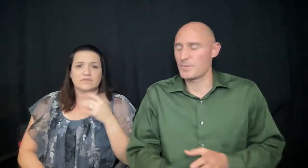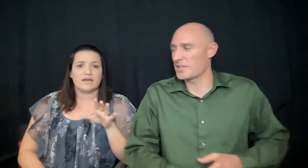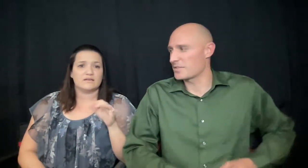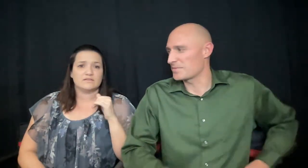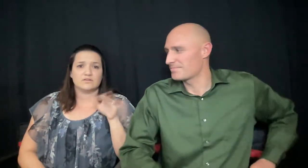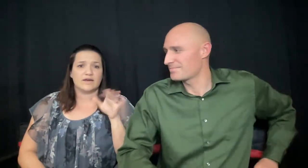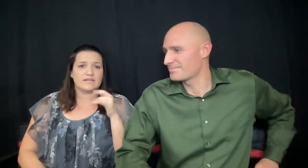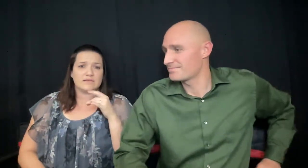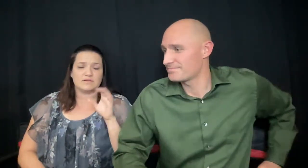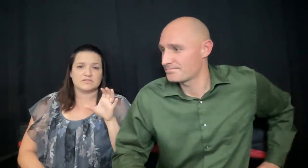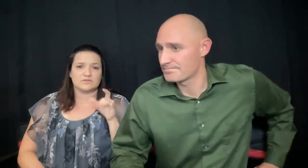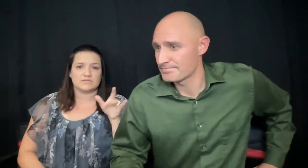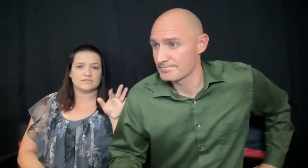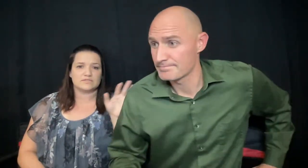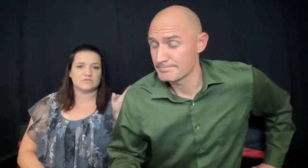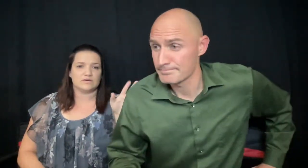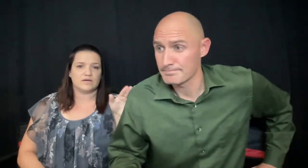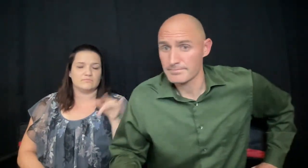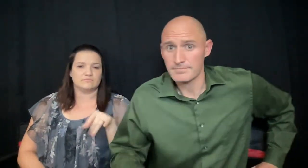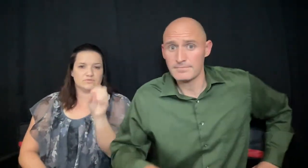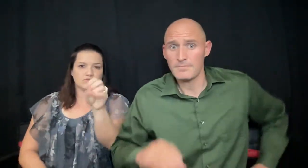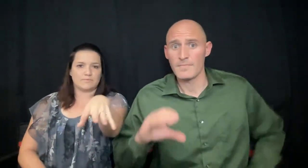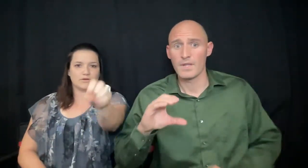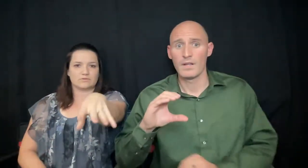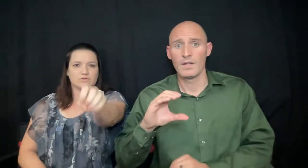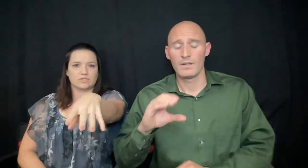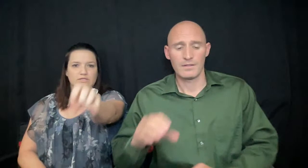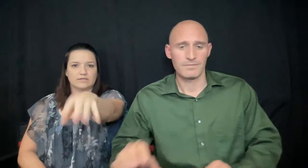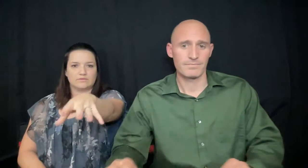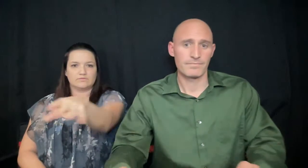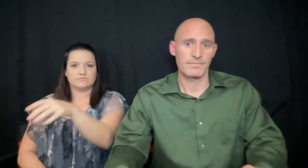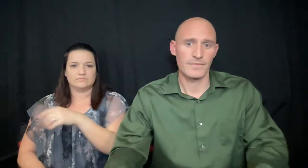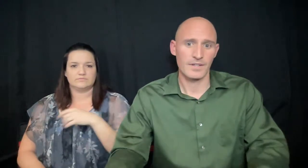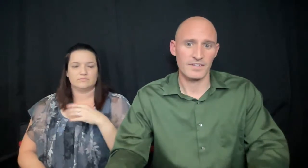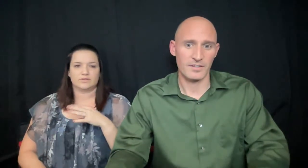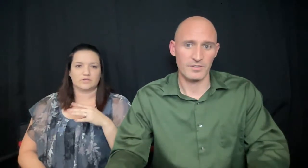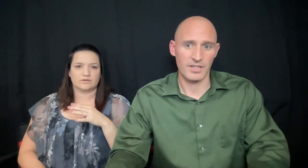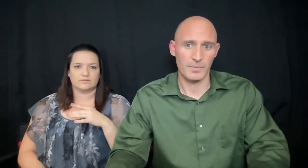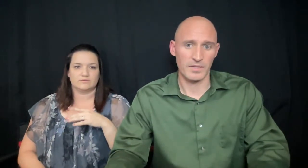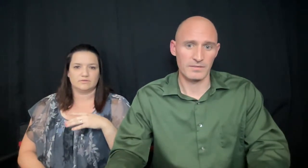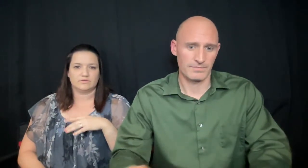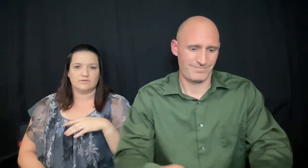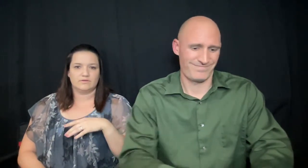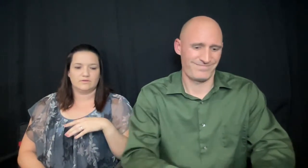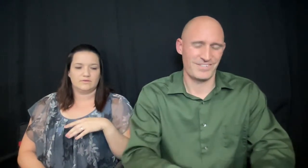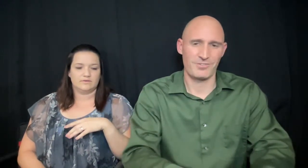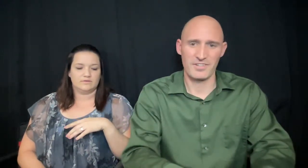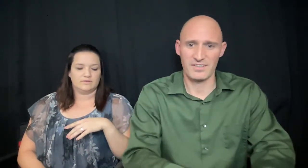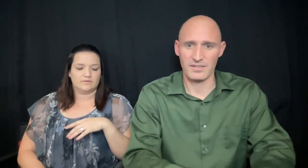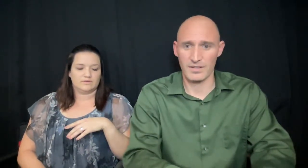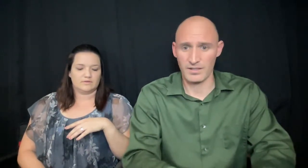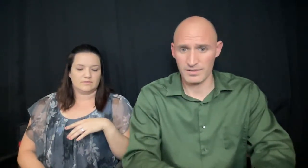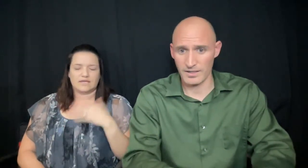it to me. Go ahead and email it to Chris. Do you drop your? I guess I could type it in. Chris at